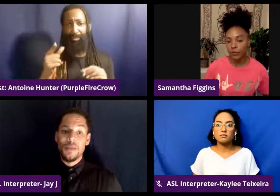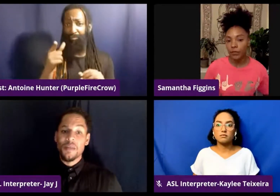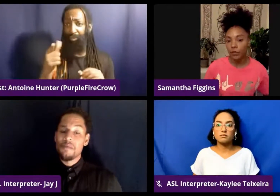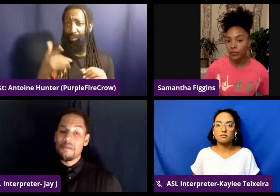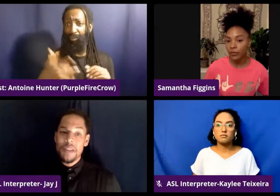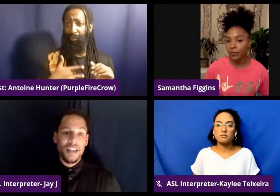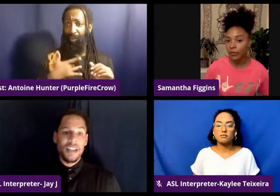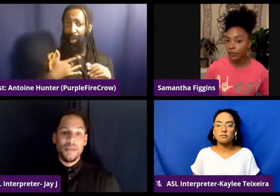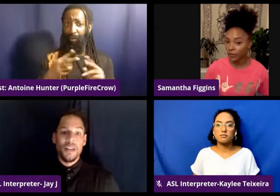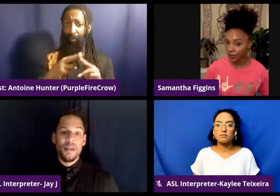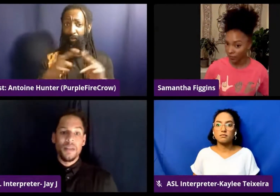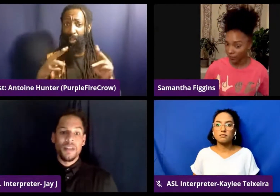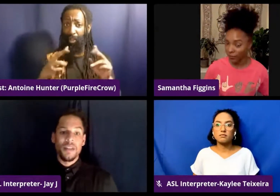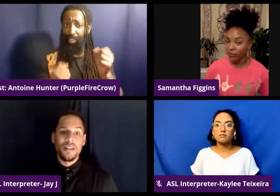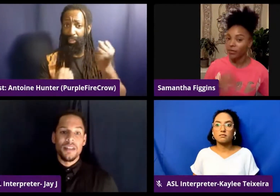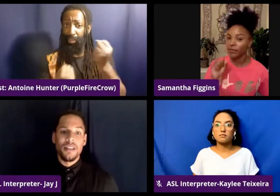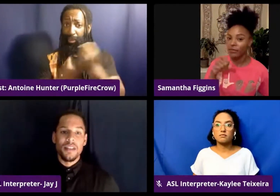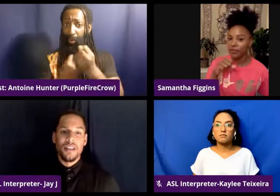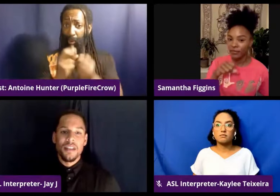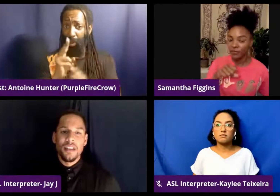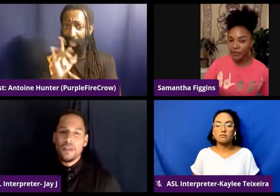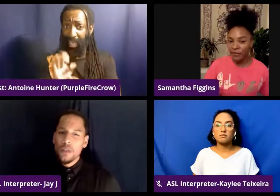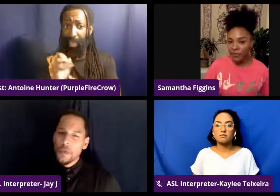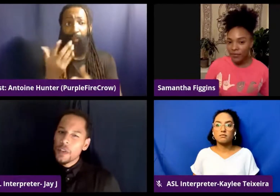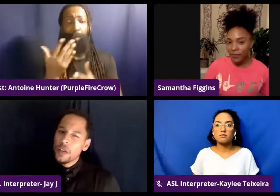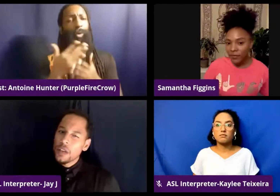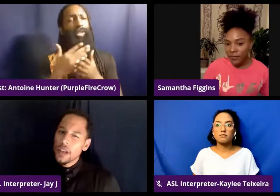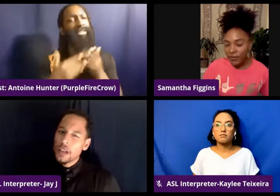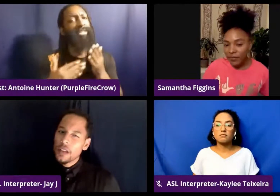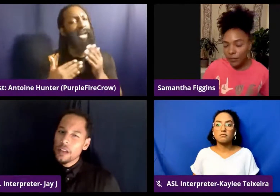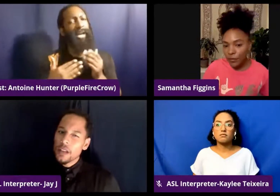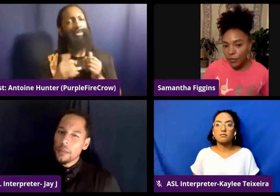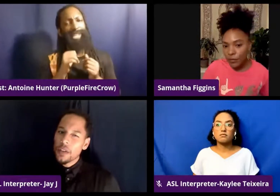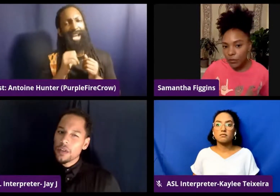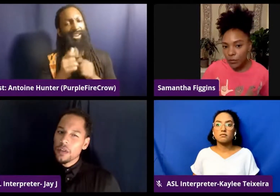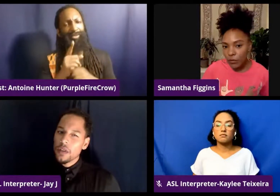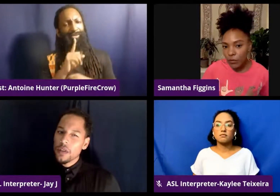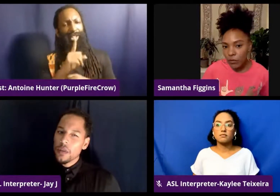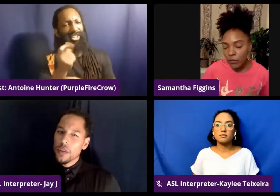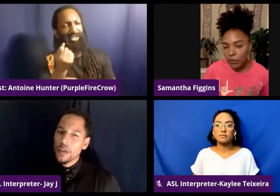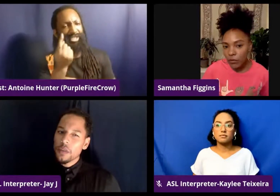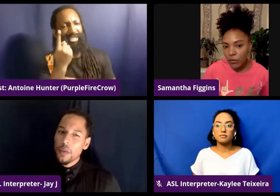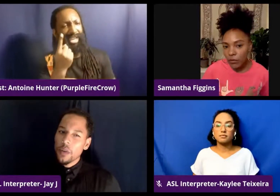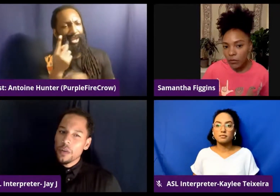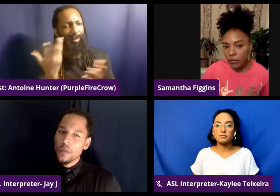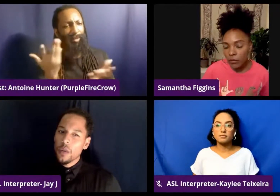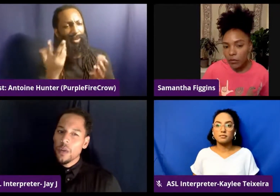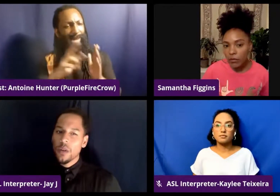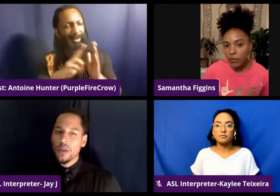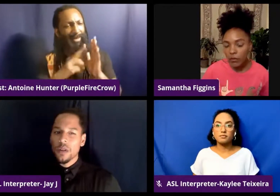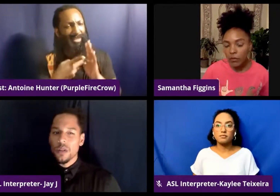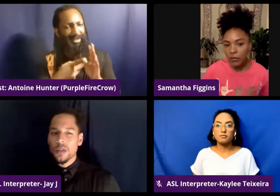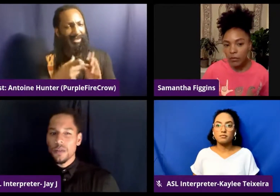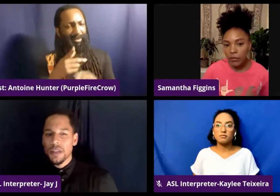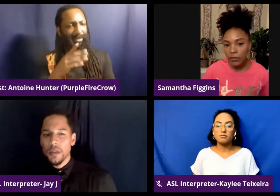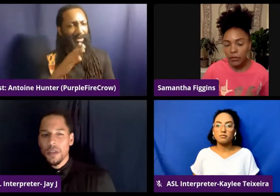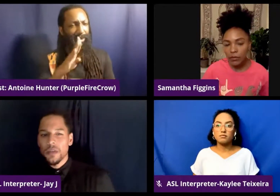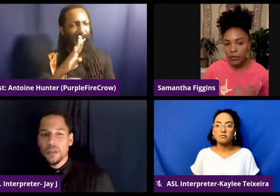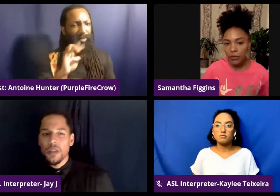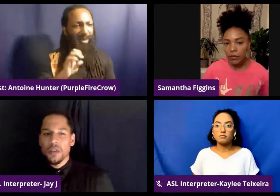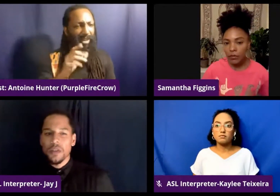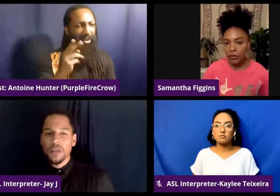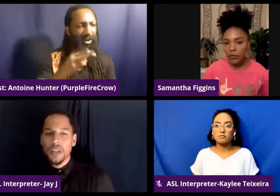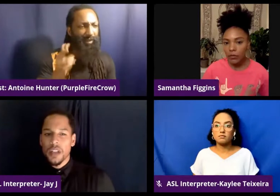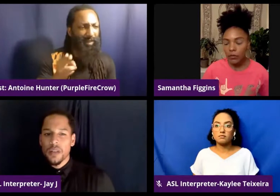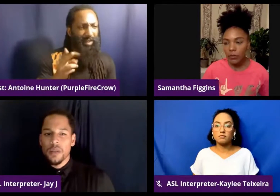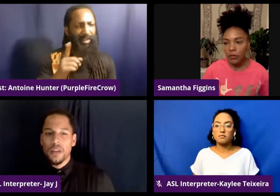You dance with many different companies. Do you feel like the companies are very supportive, or some of these companies